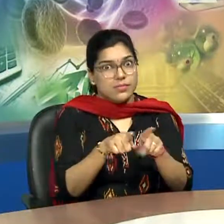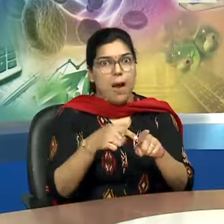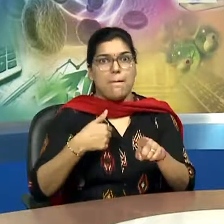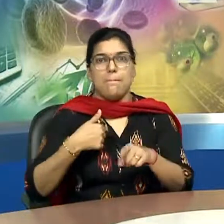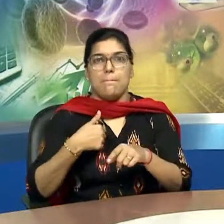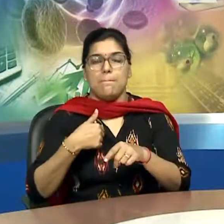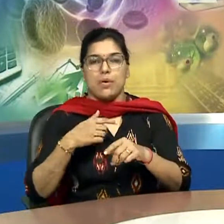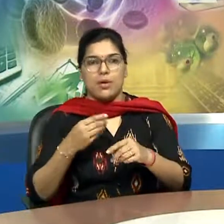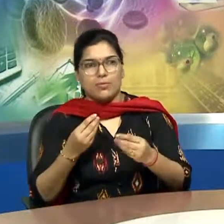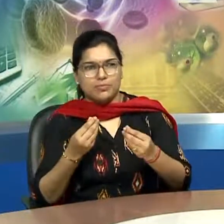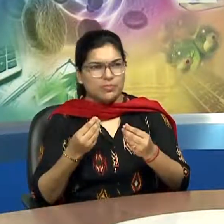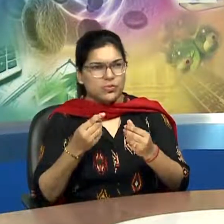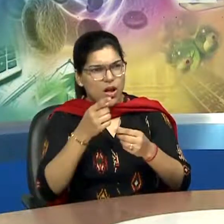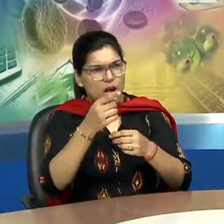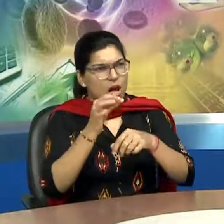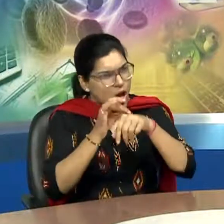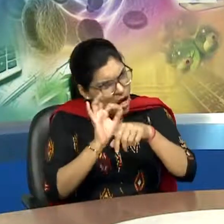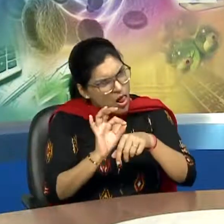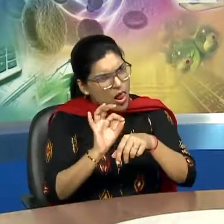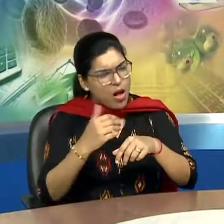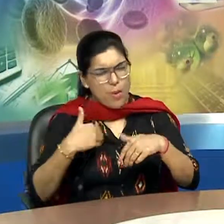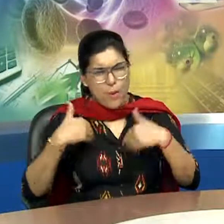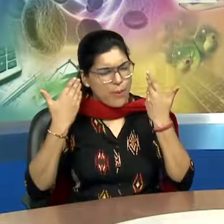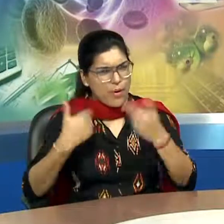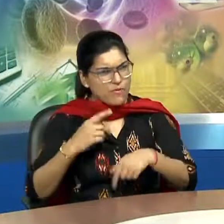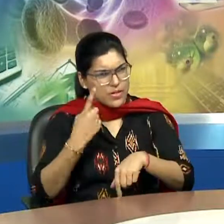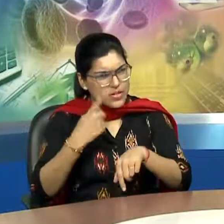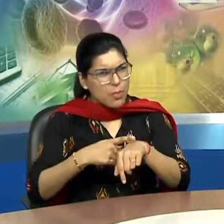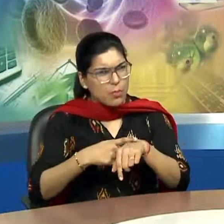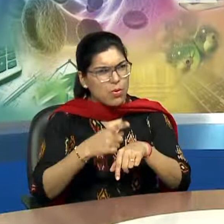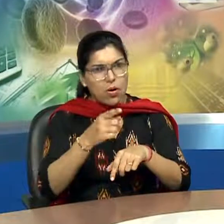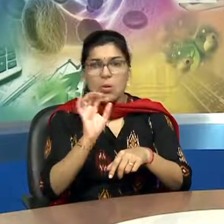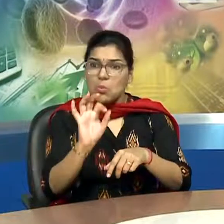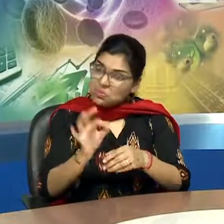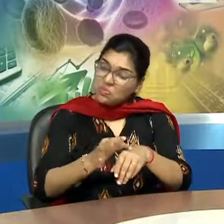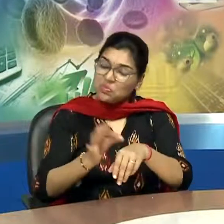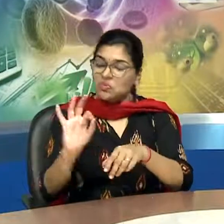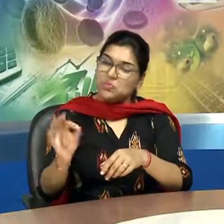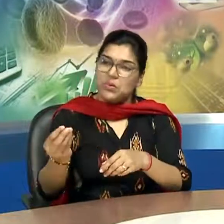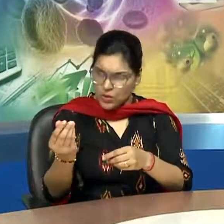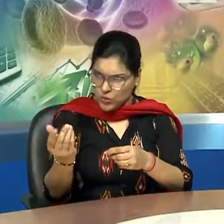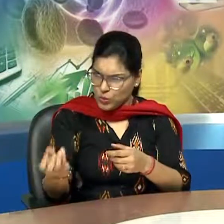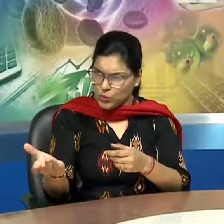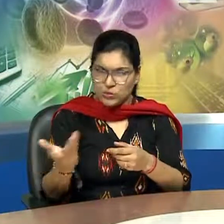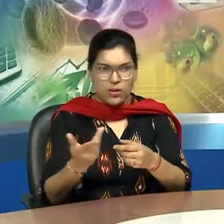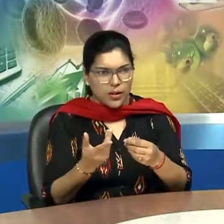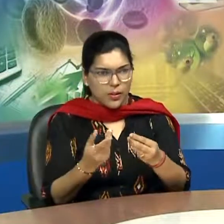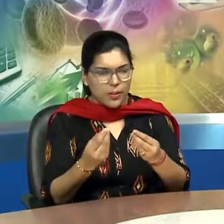addiction, and the only way out is treatment.